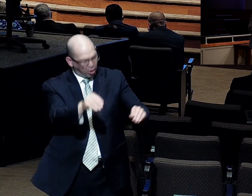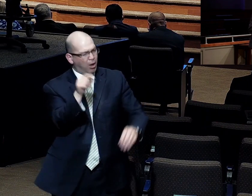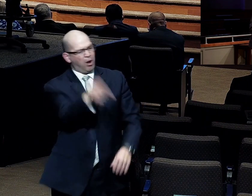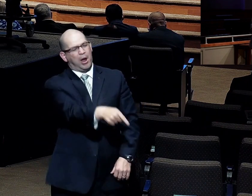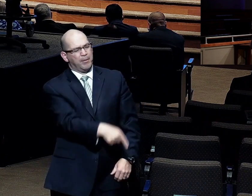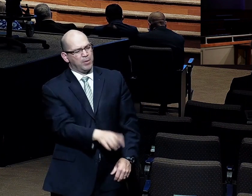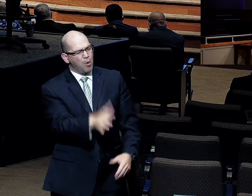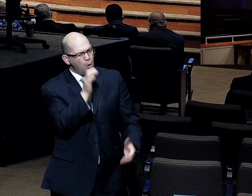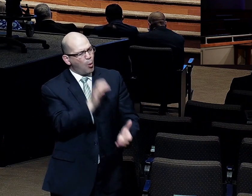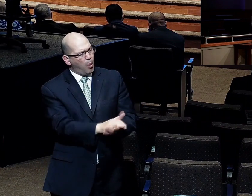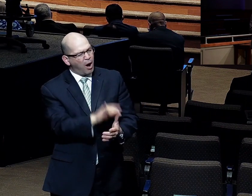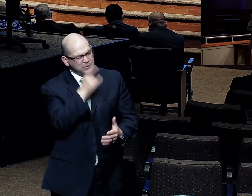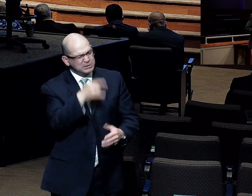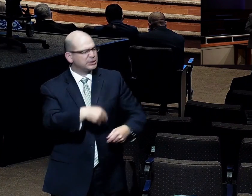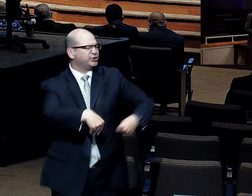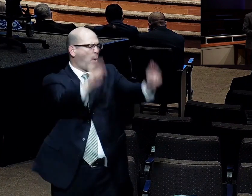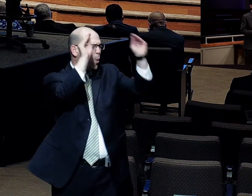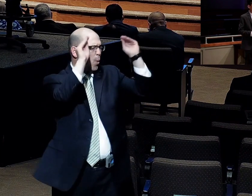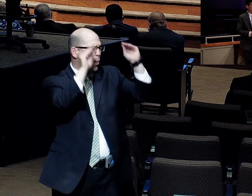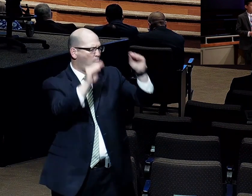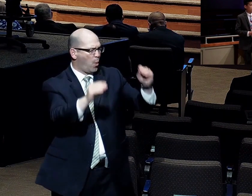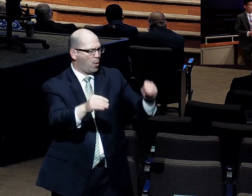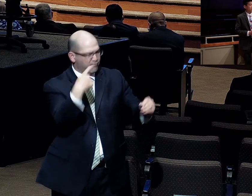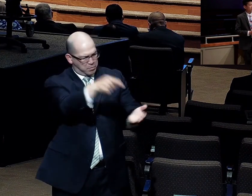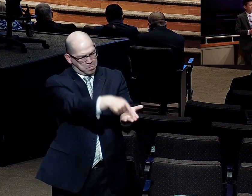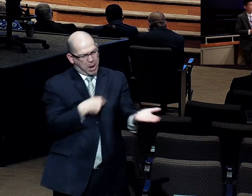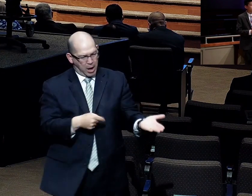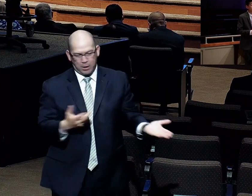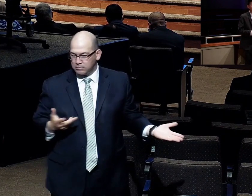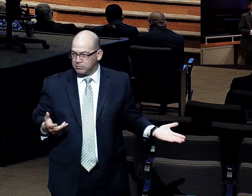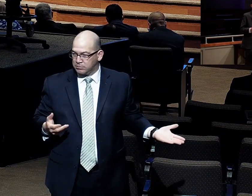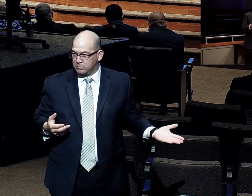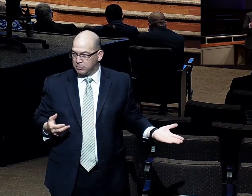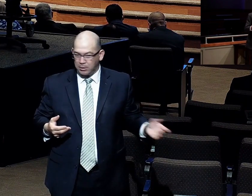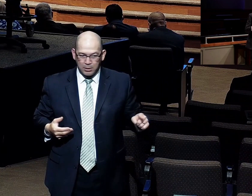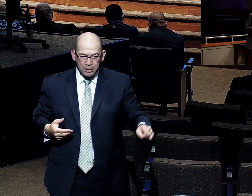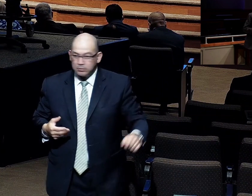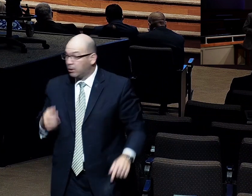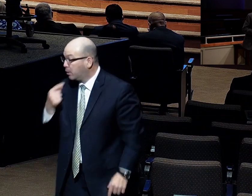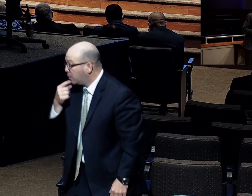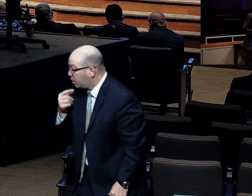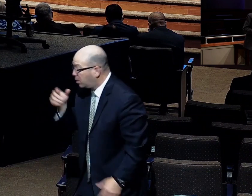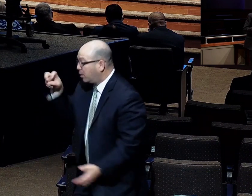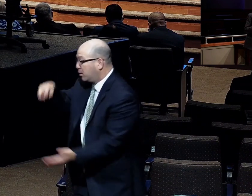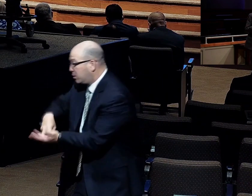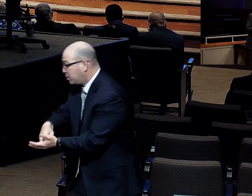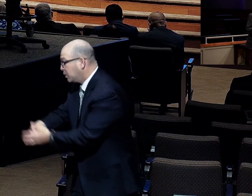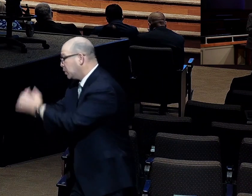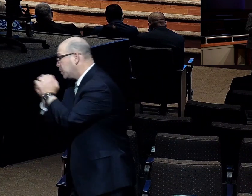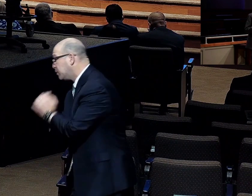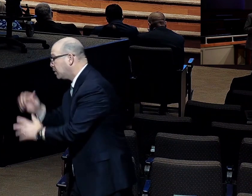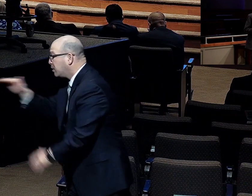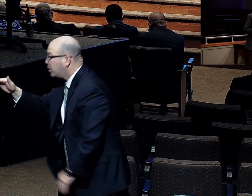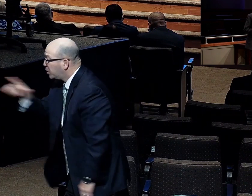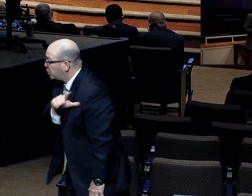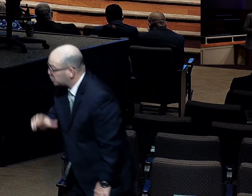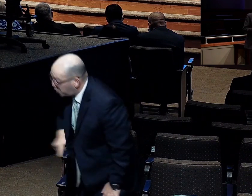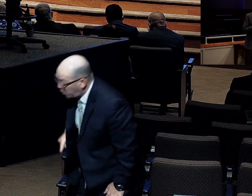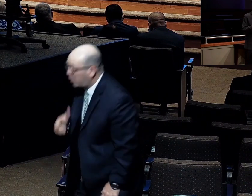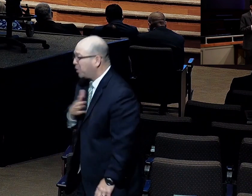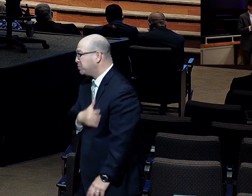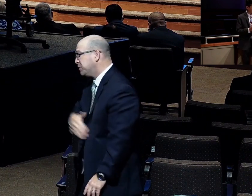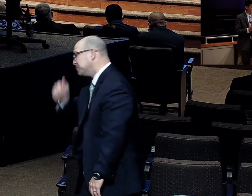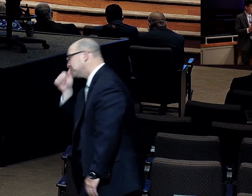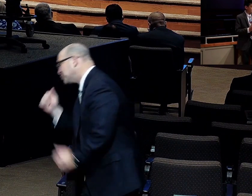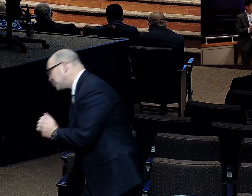and all that he had, and payment to be made. The servant therefore fell down and worshipped him, saying, Lord, have patience with me, and